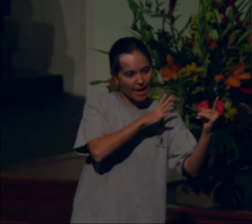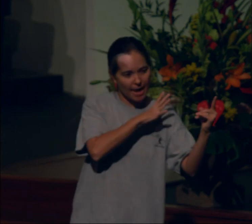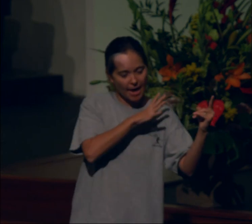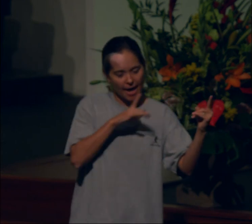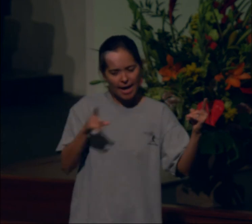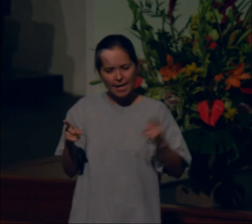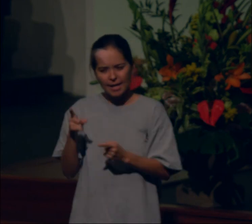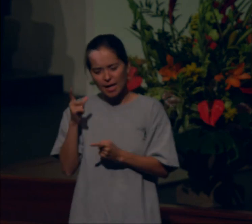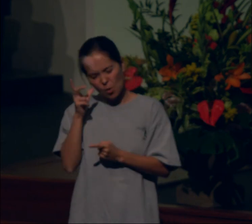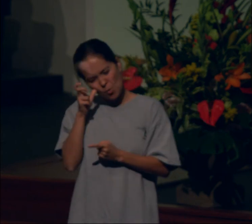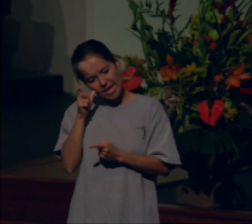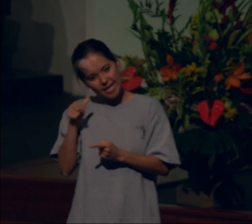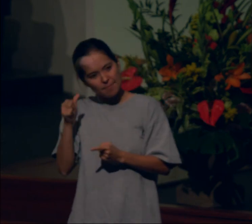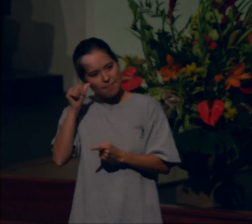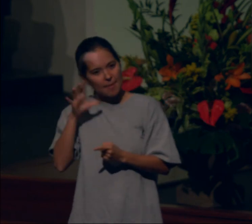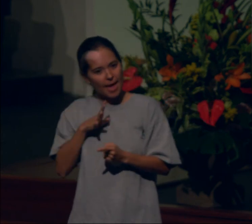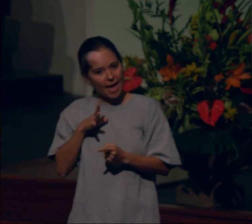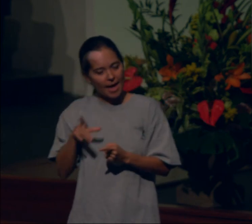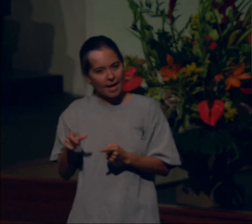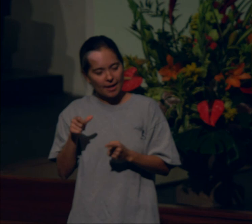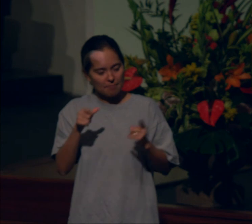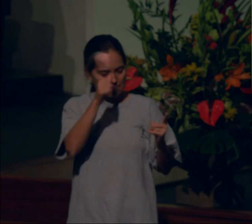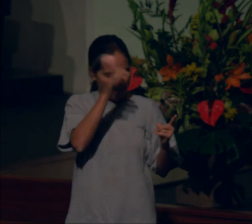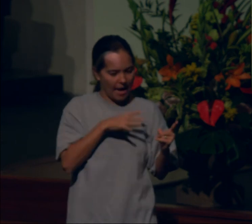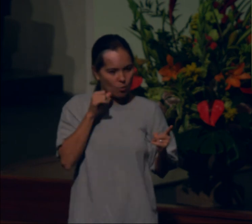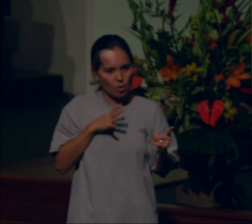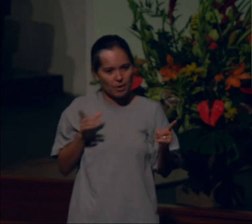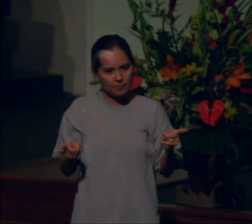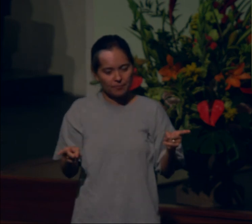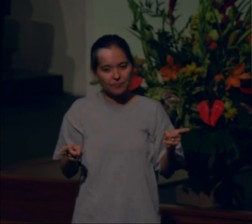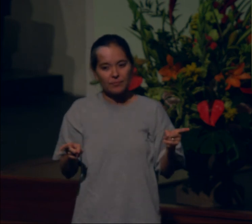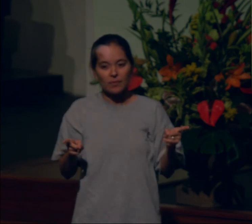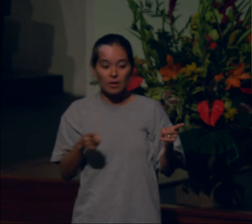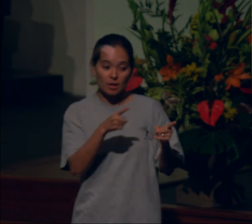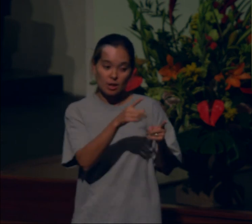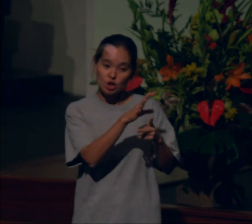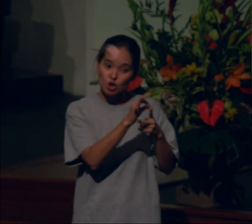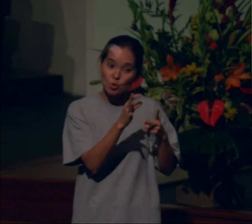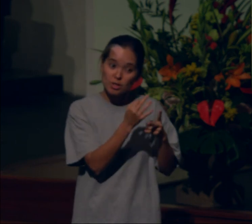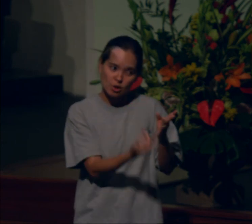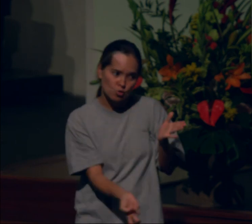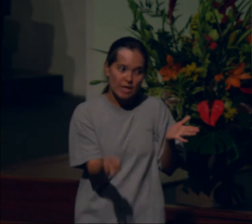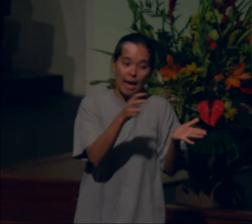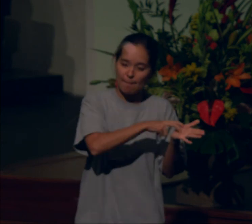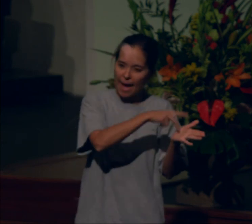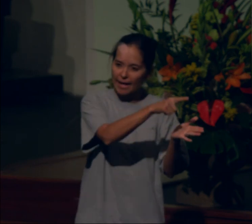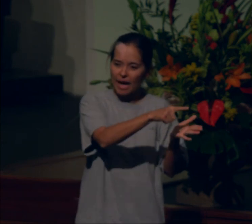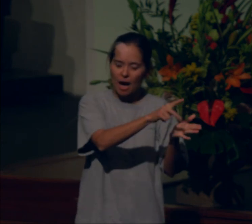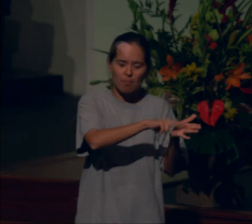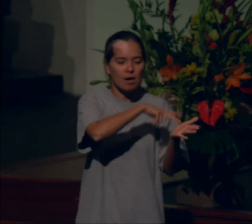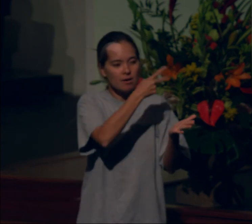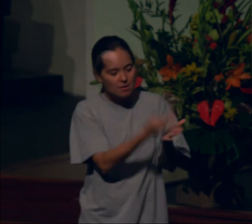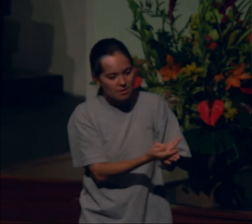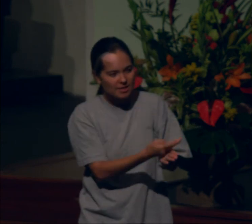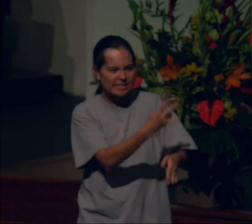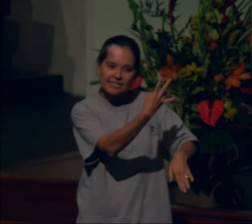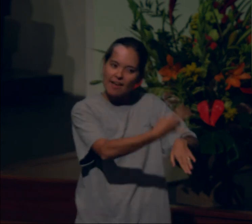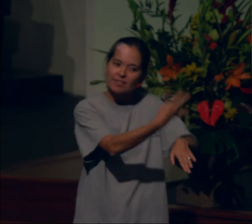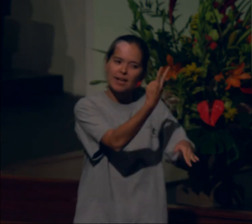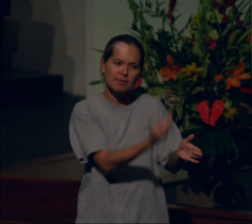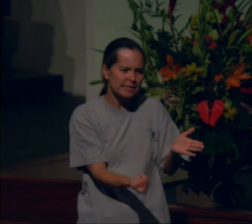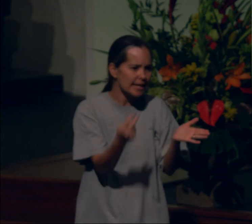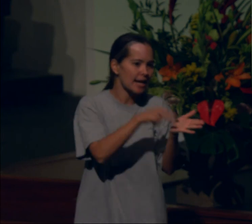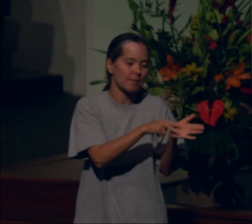woman and a wicked man and woman is the one that chooses to get back up when they're dropped down. That's